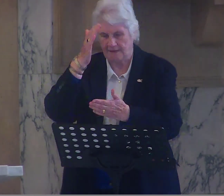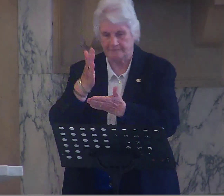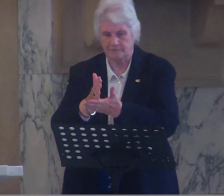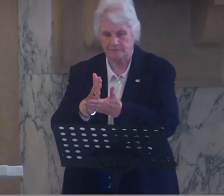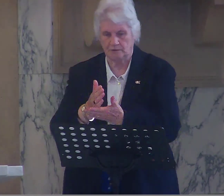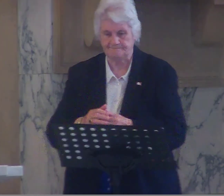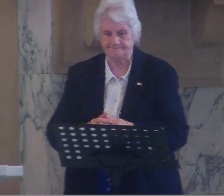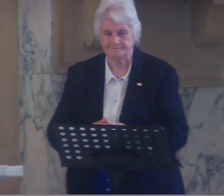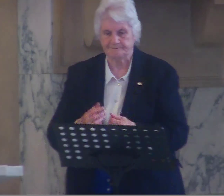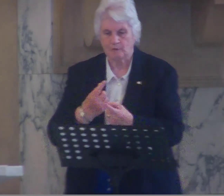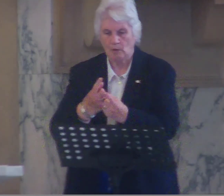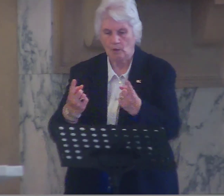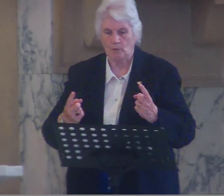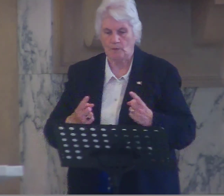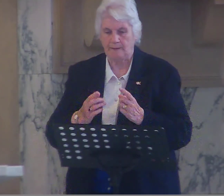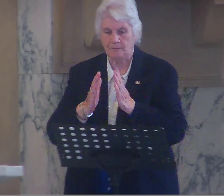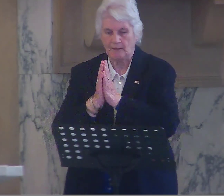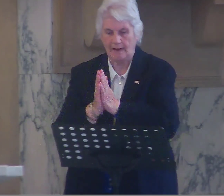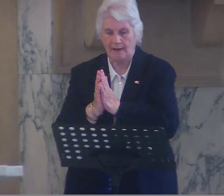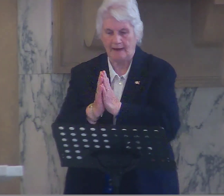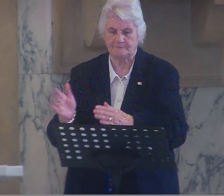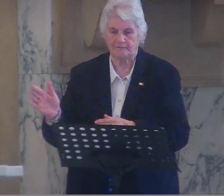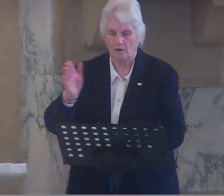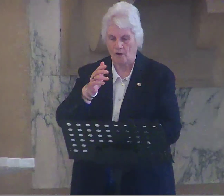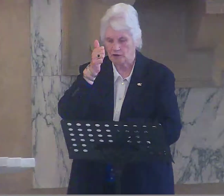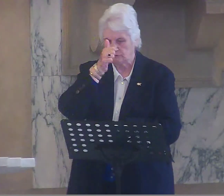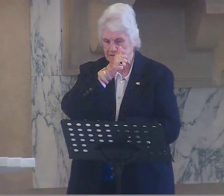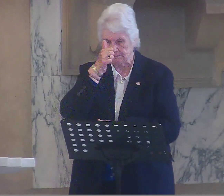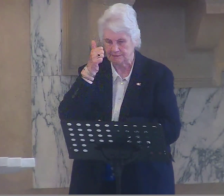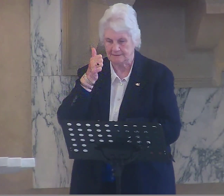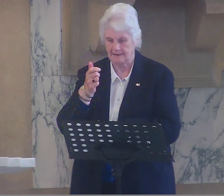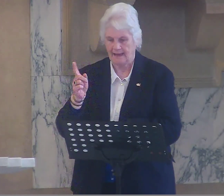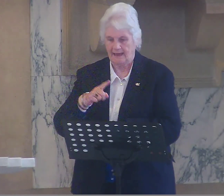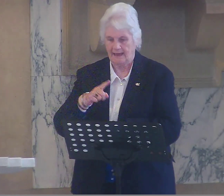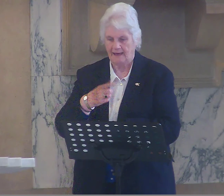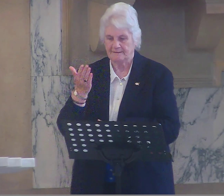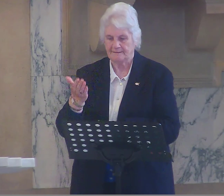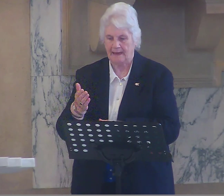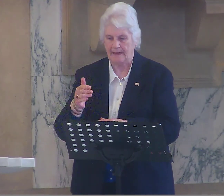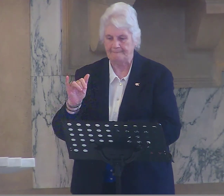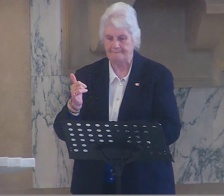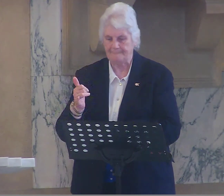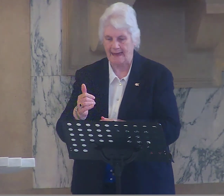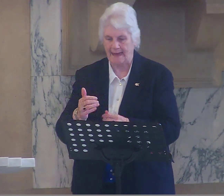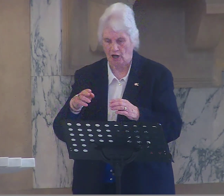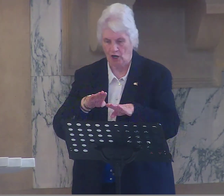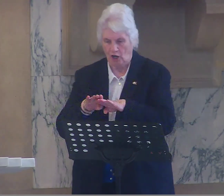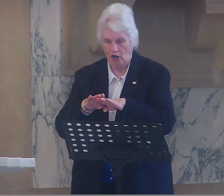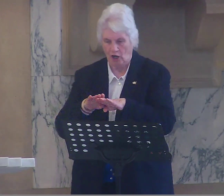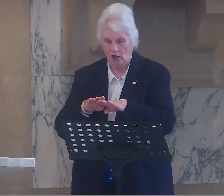We pray for all Christians that they may learn to be servants